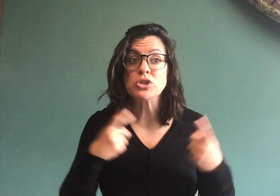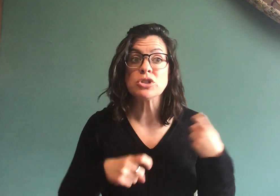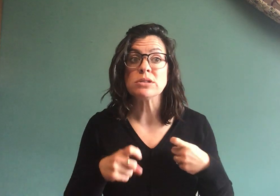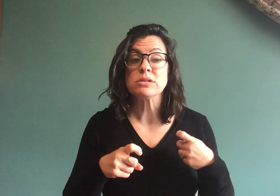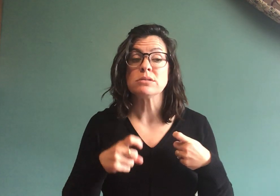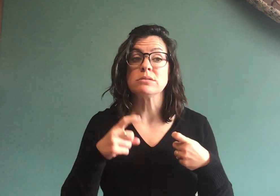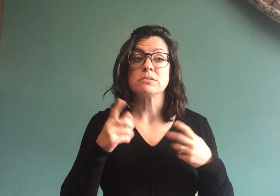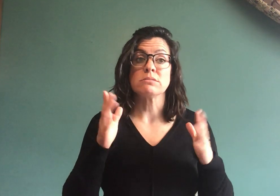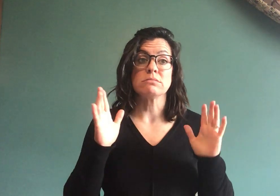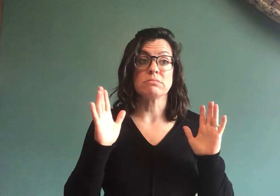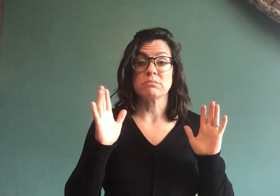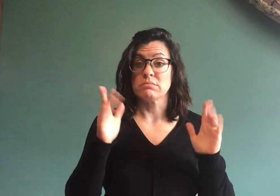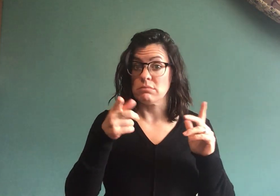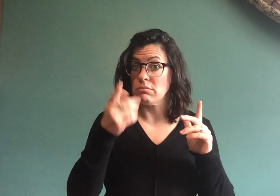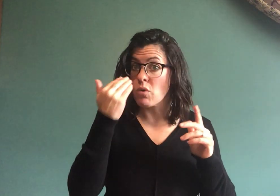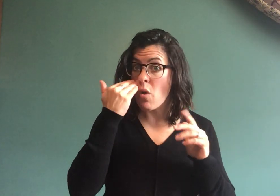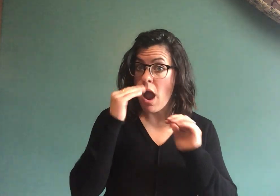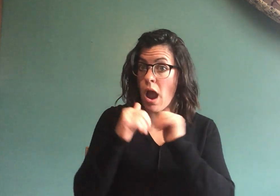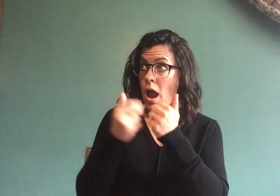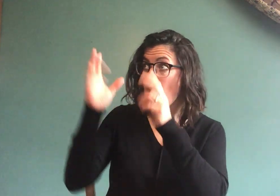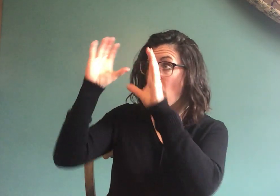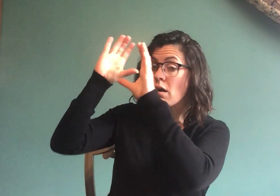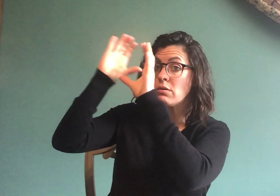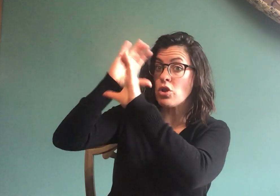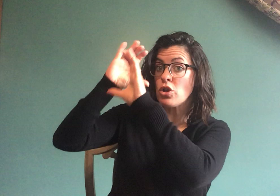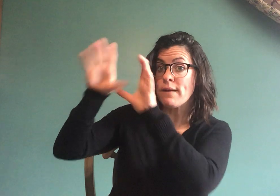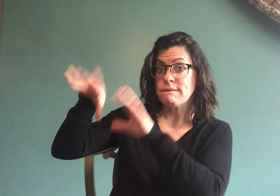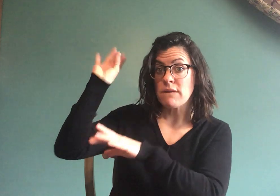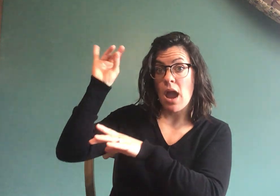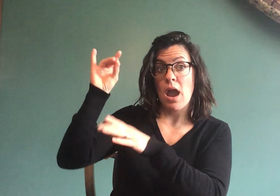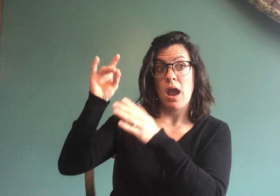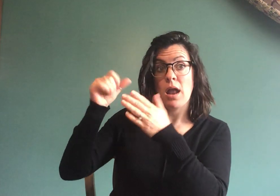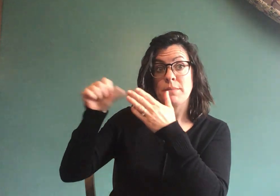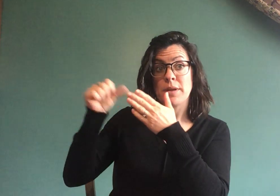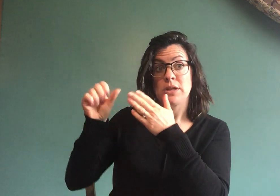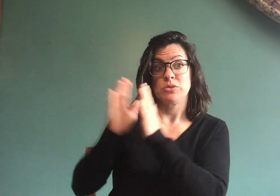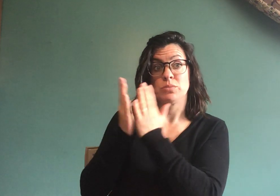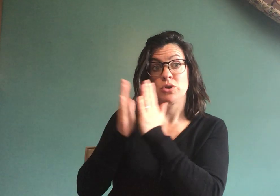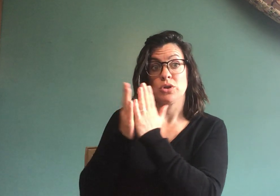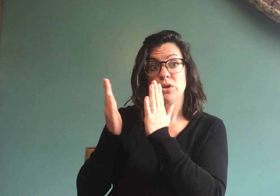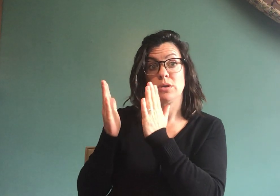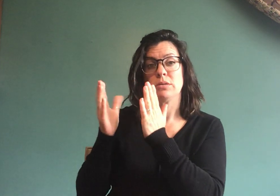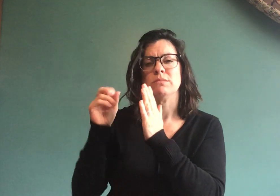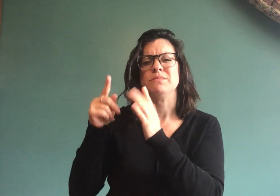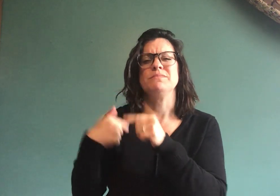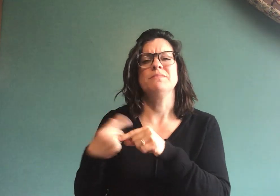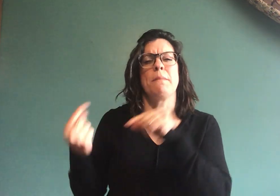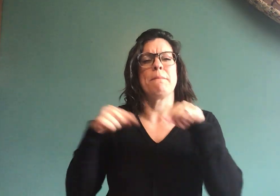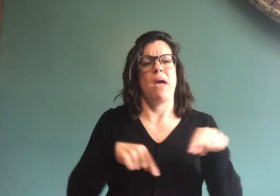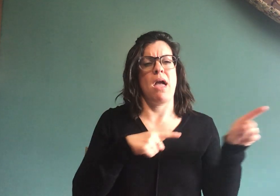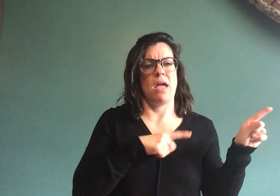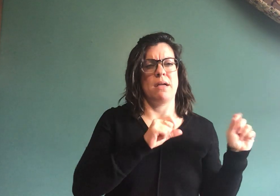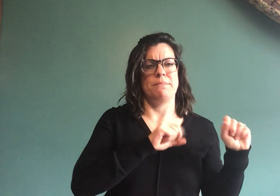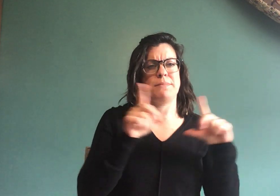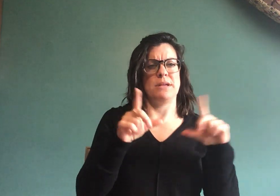that? No. No questions. Okay, let me go back one page. All right, so we finished with the struck by